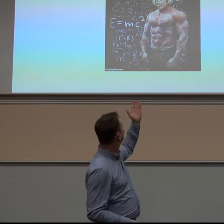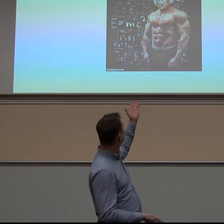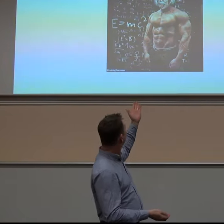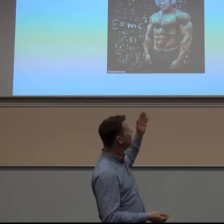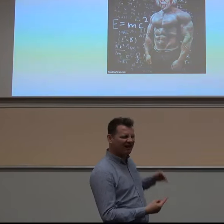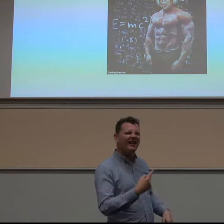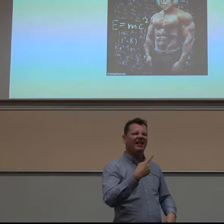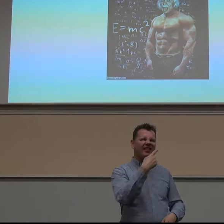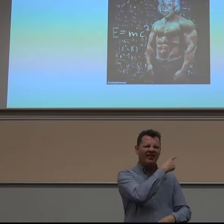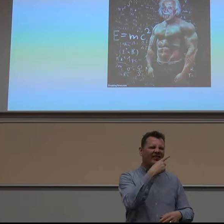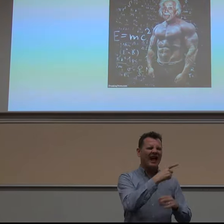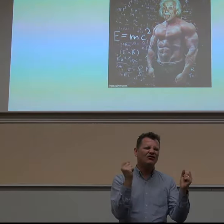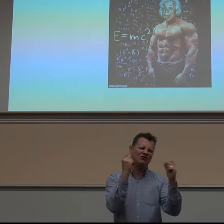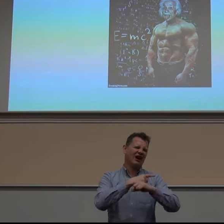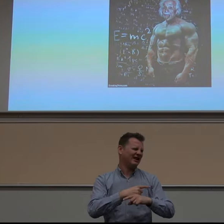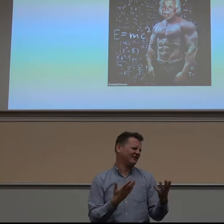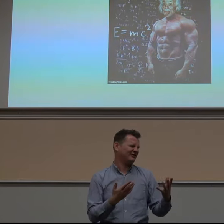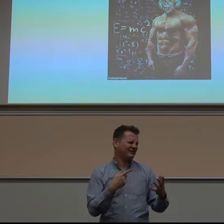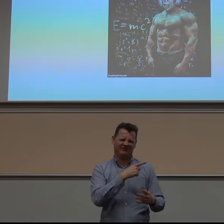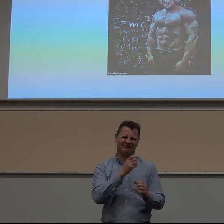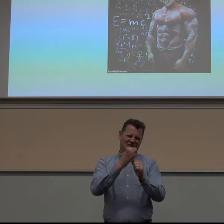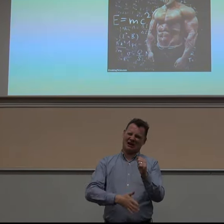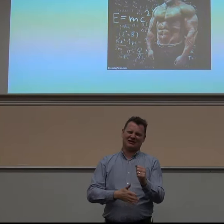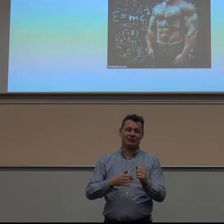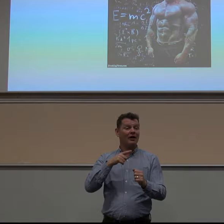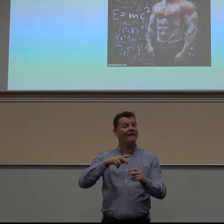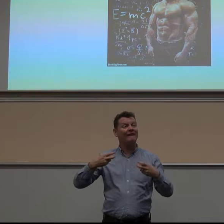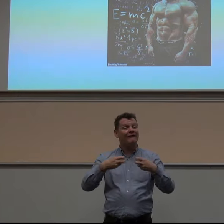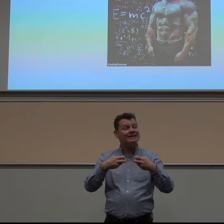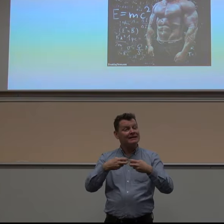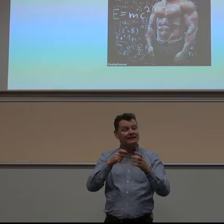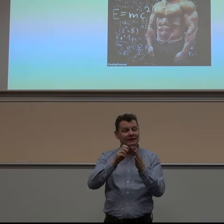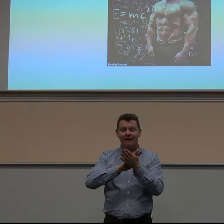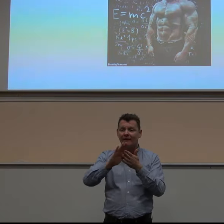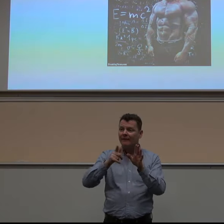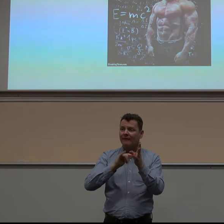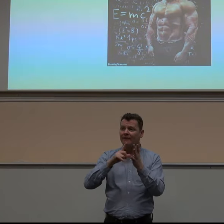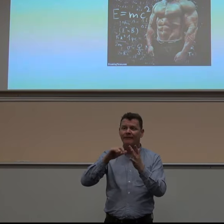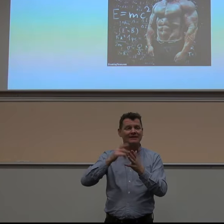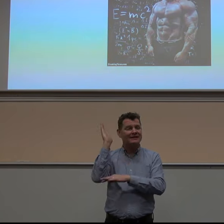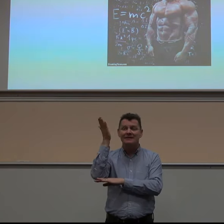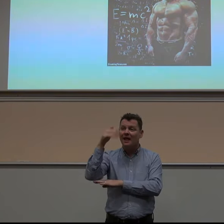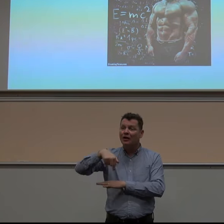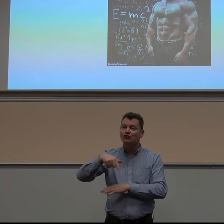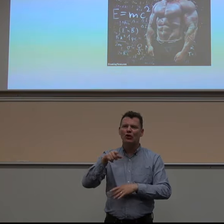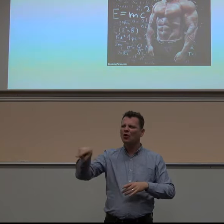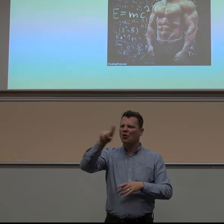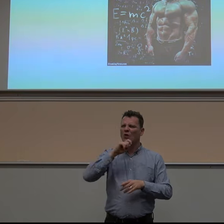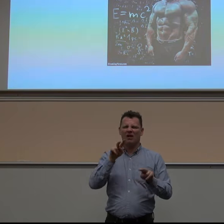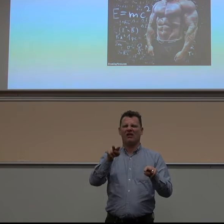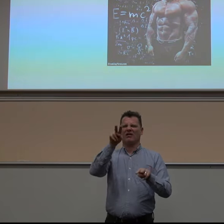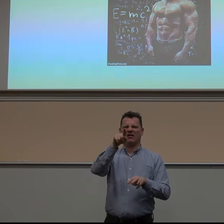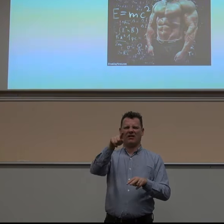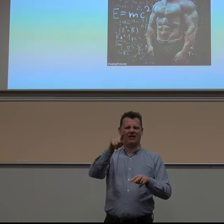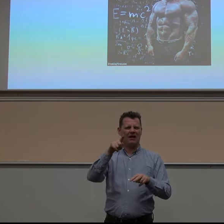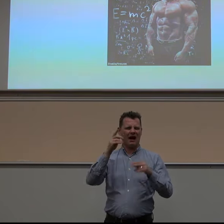that's odd. And if this was a physics lecture, you'd be quite confused now about what I was trying to say about